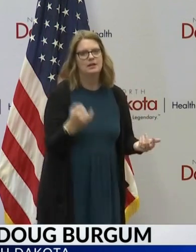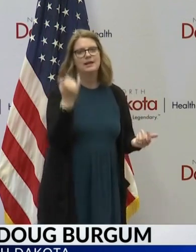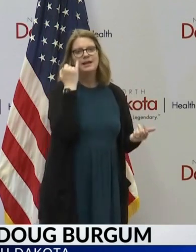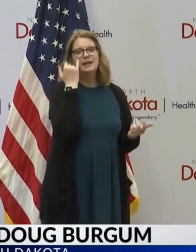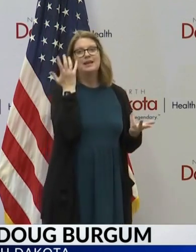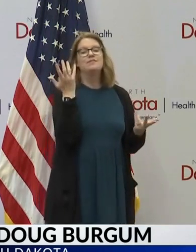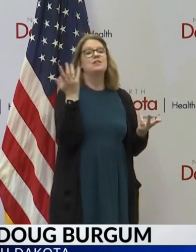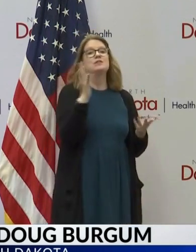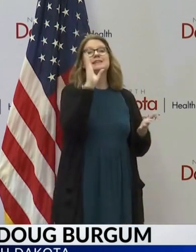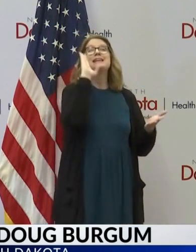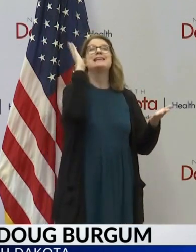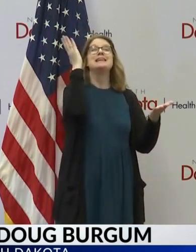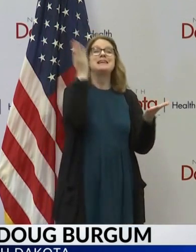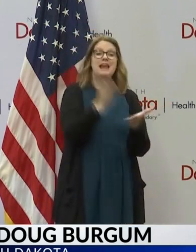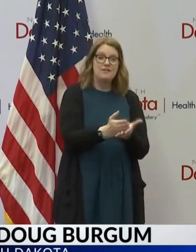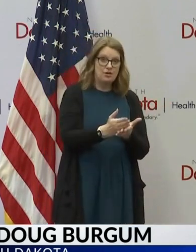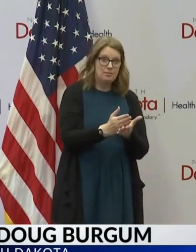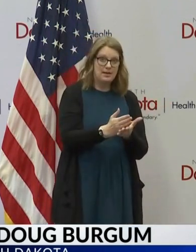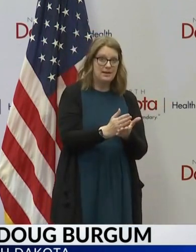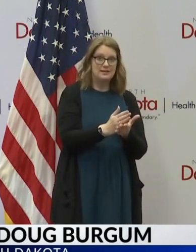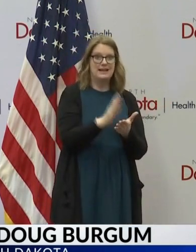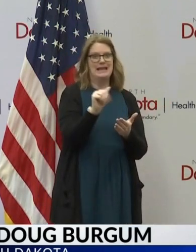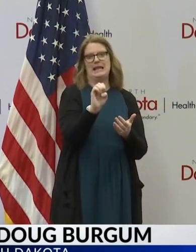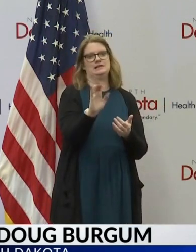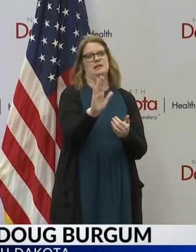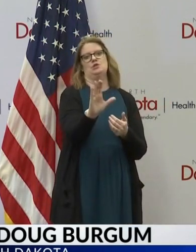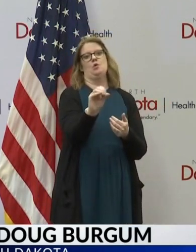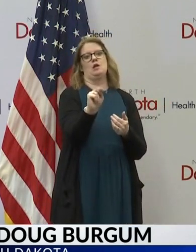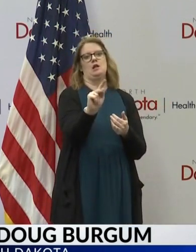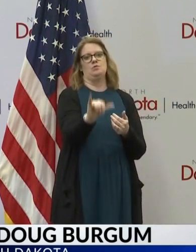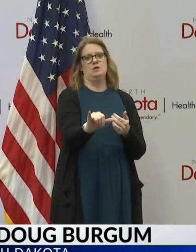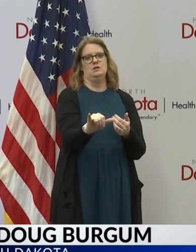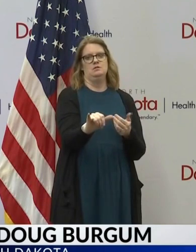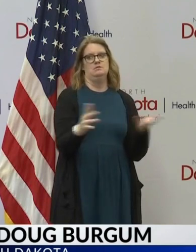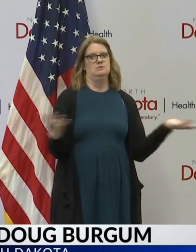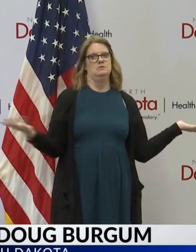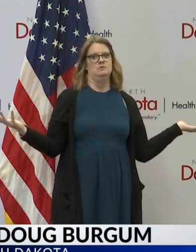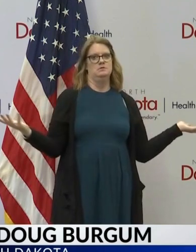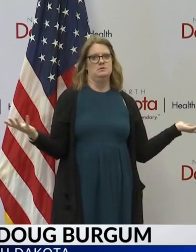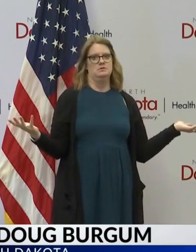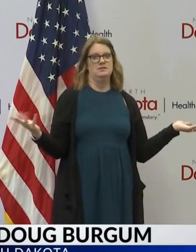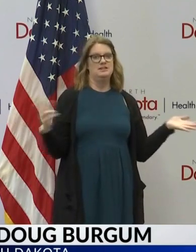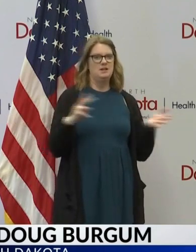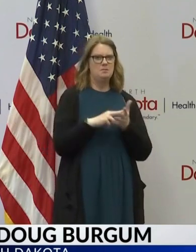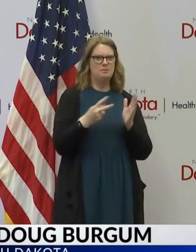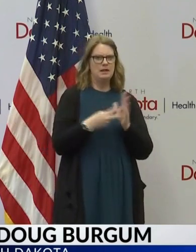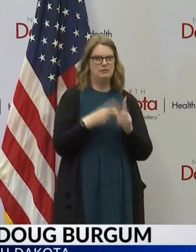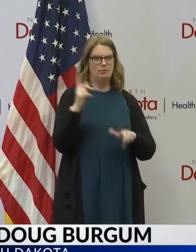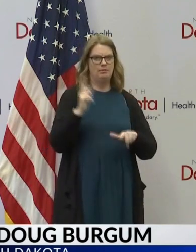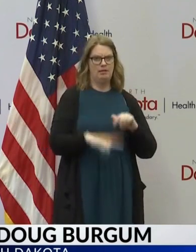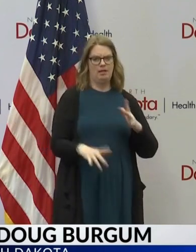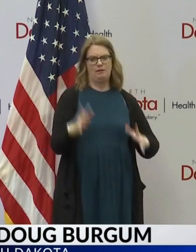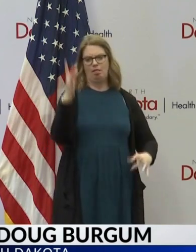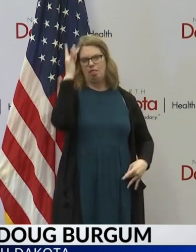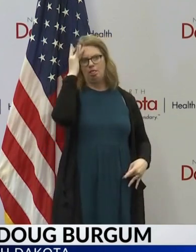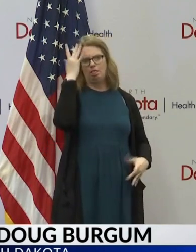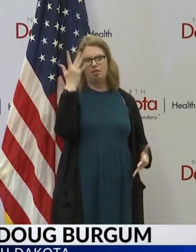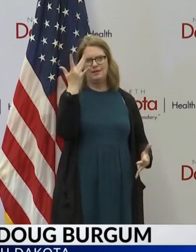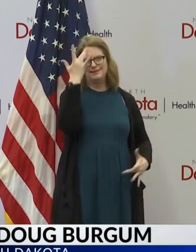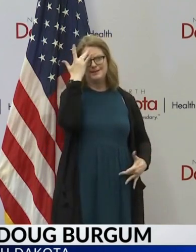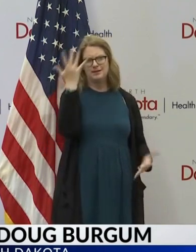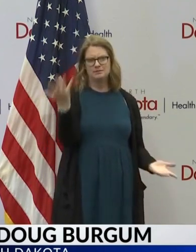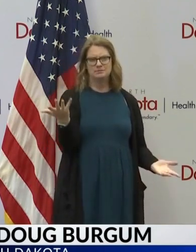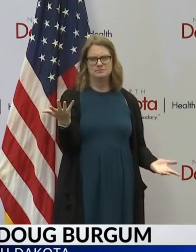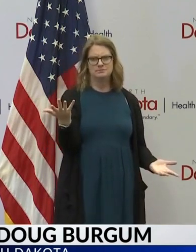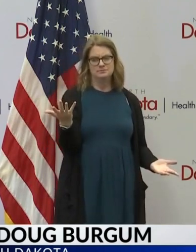number, even if there's never been a case in your county, it doesn't mean that you couldn't have somehow have a reason